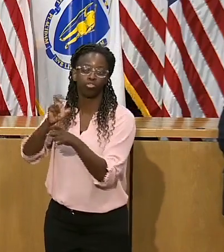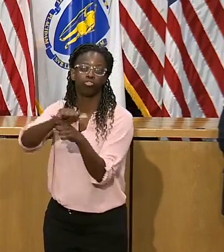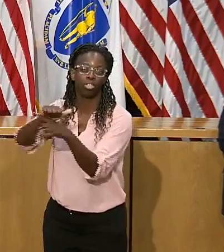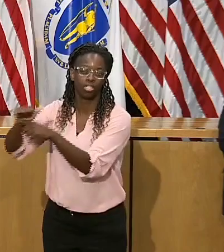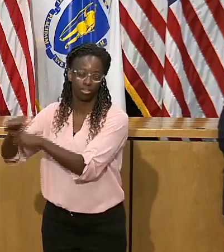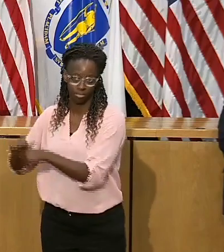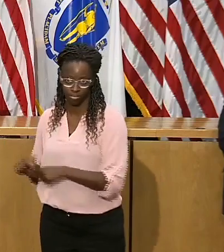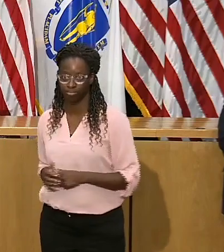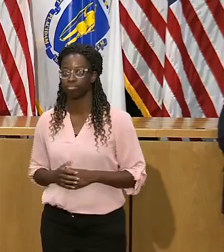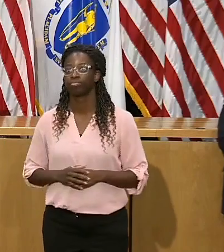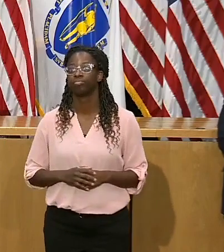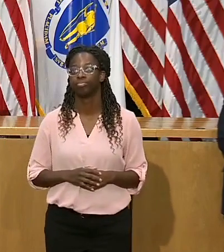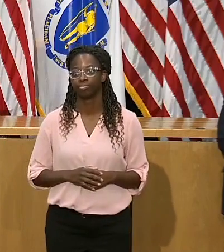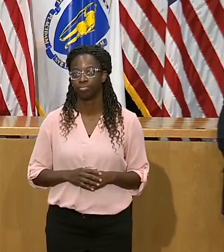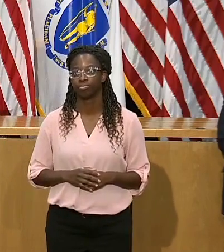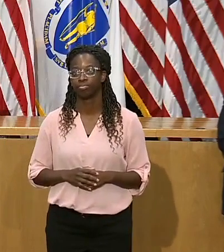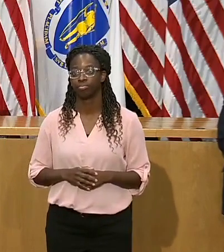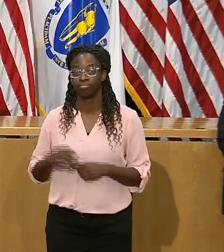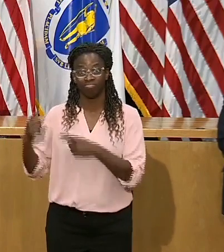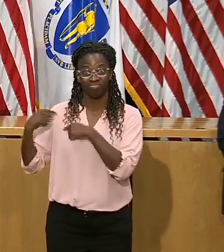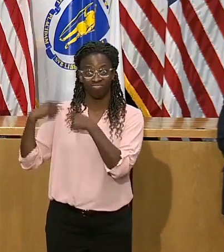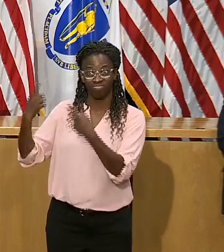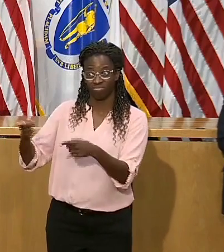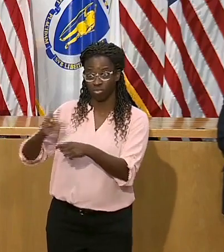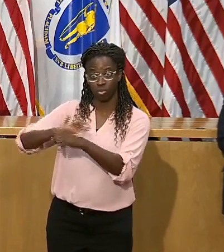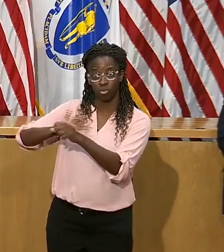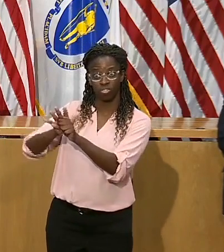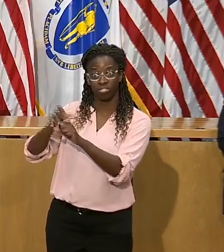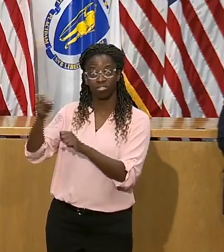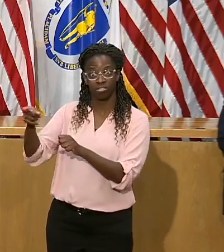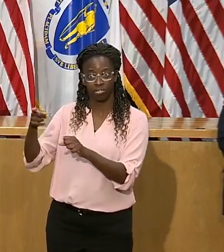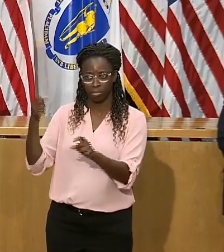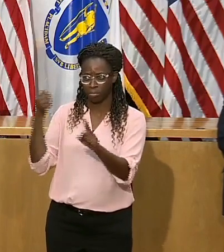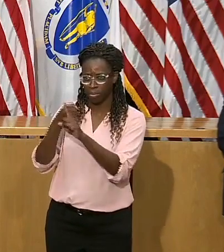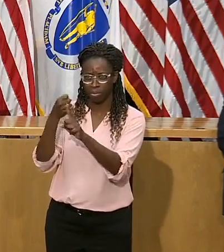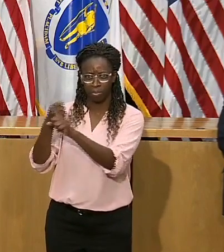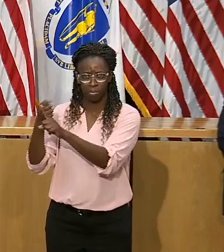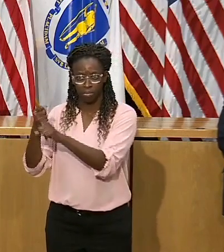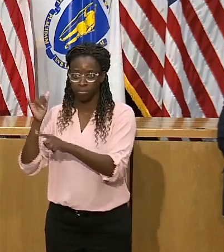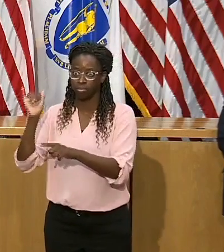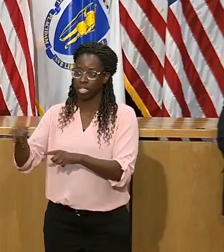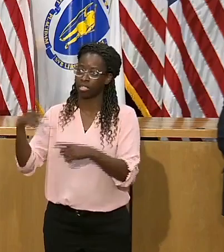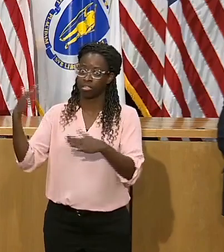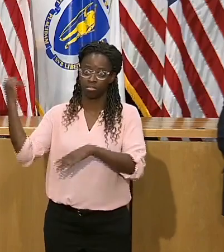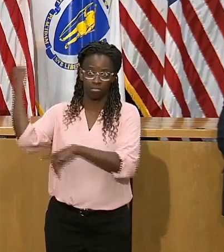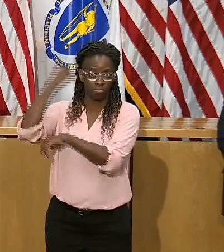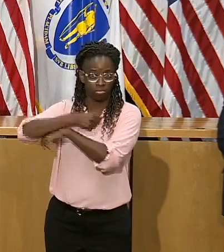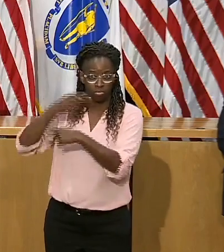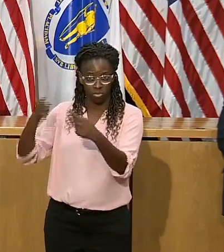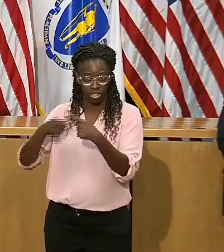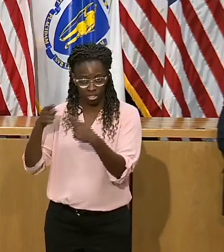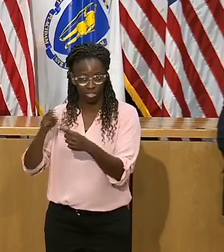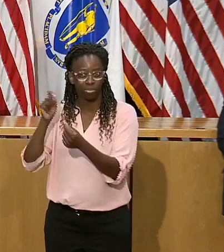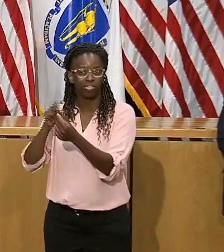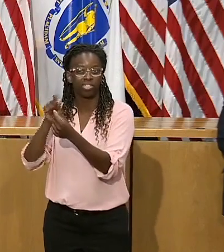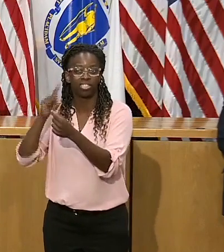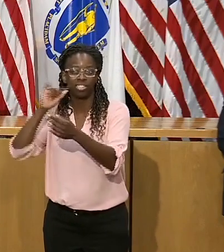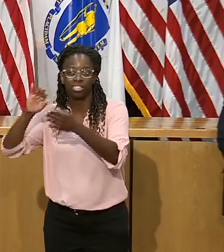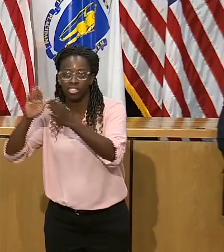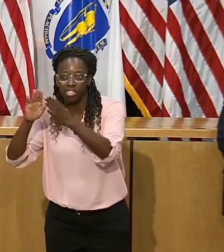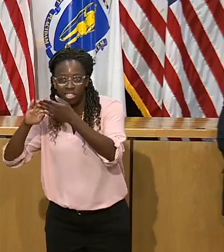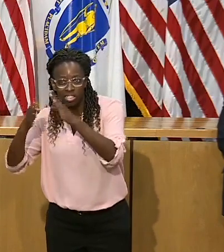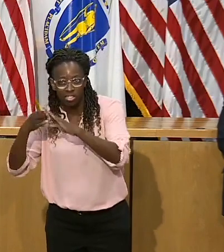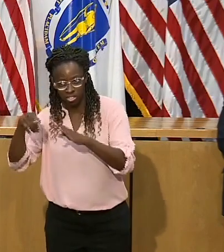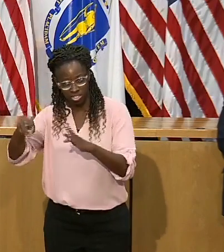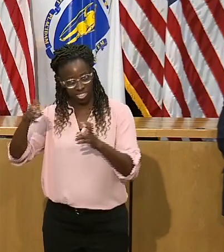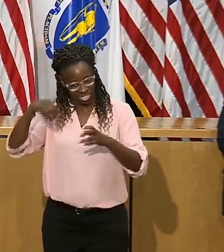have lost a lot and have been top of mind for all of us in our administration. Small business owners have been